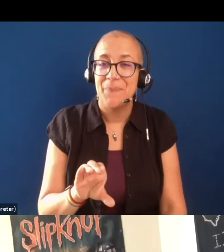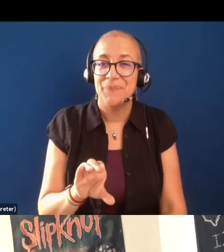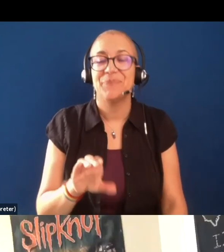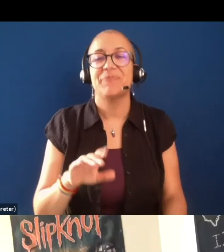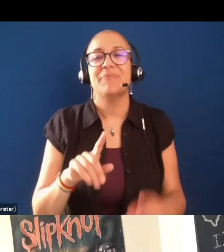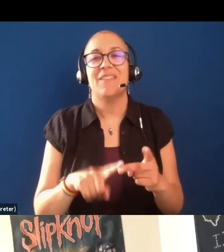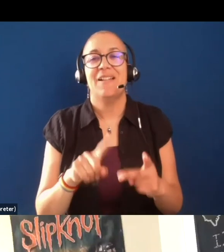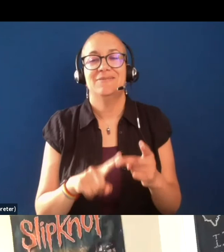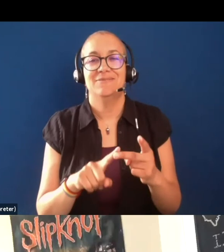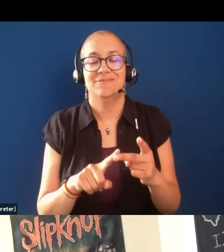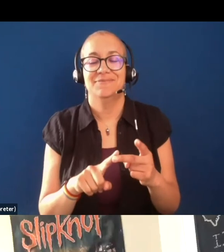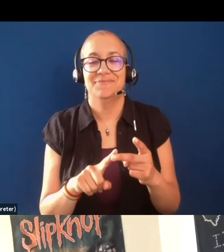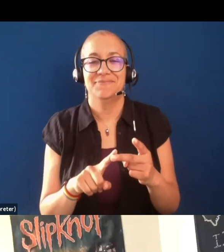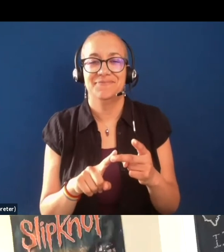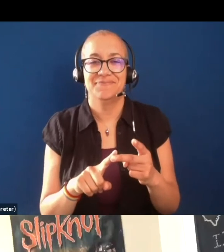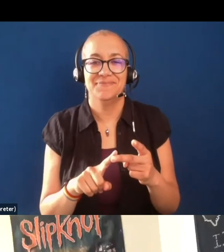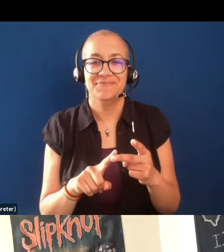And we have